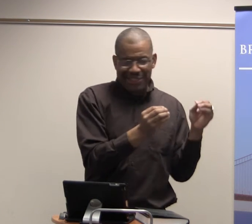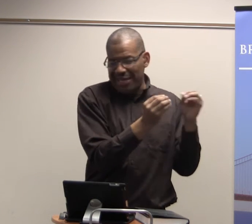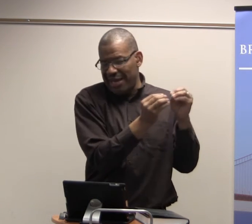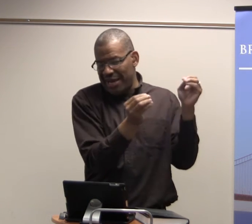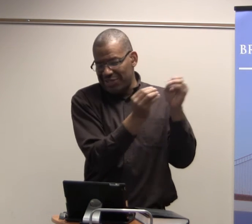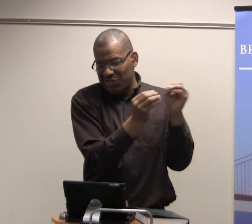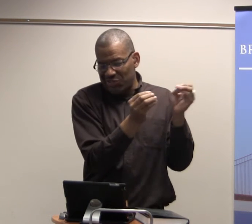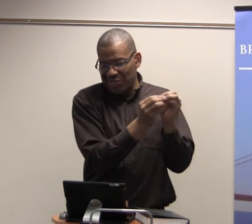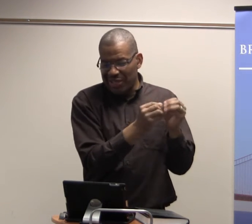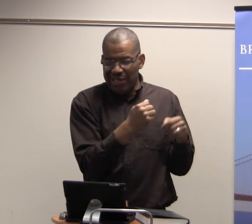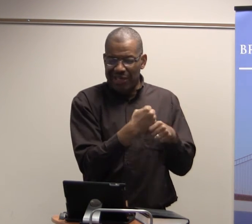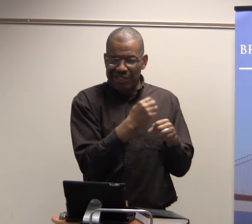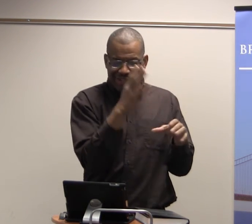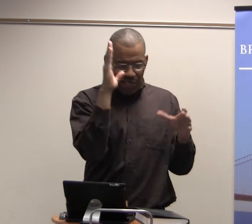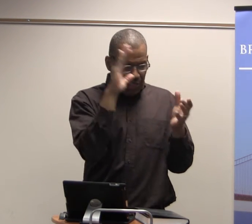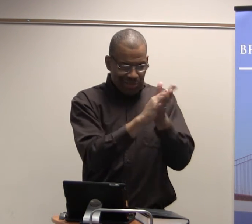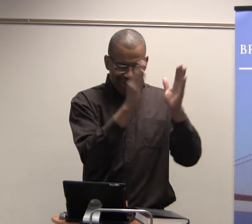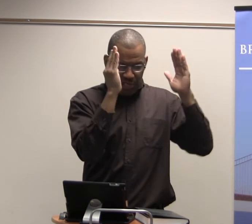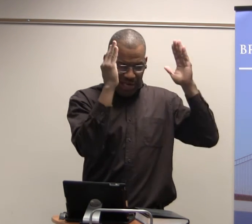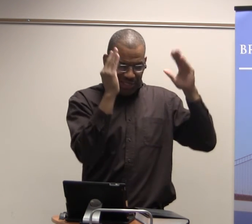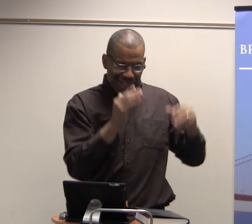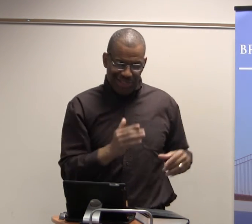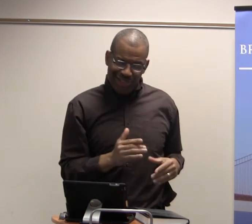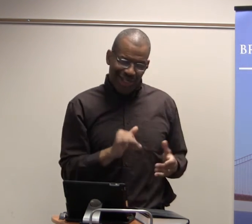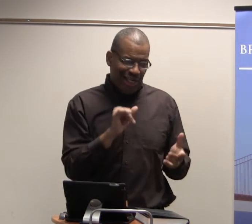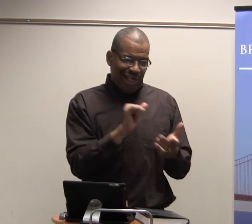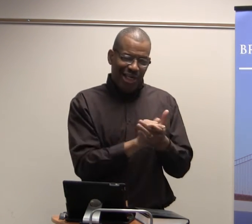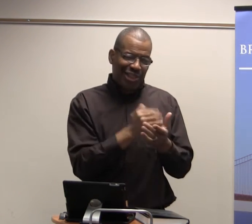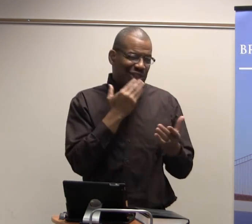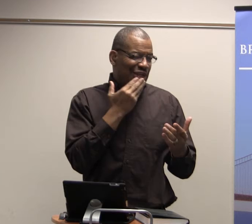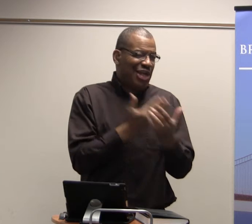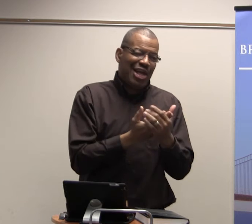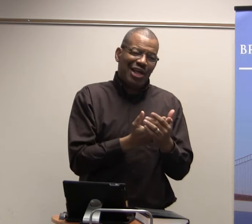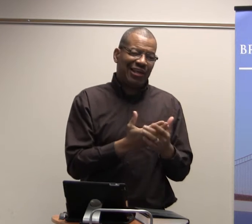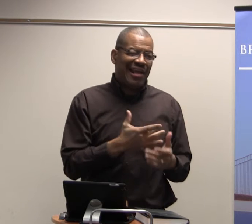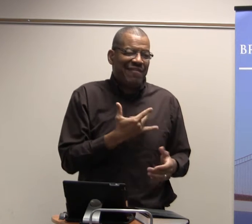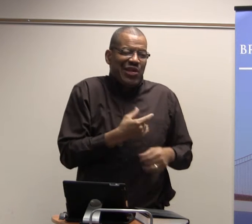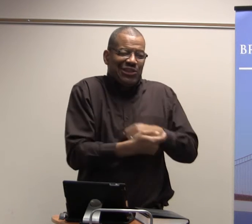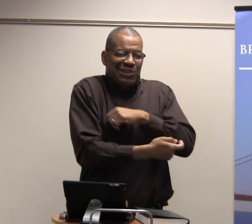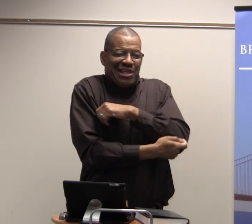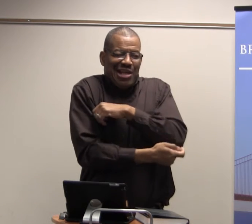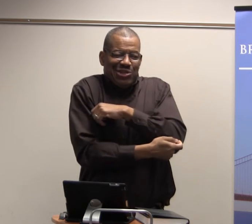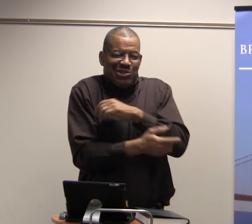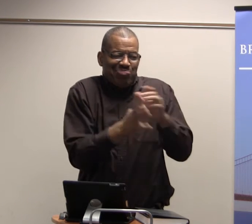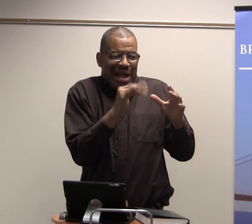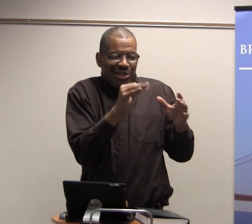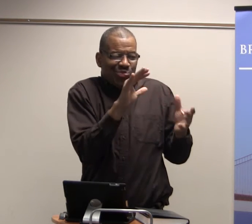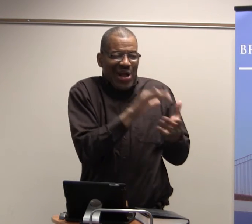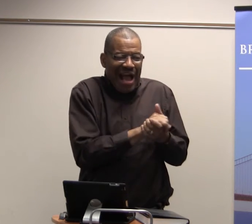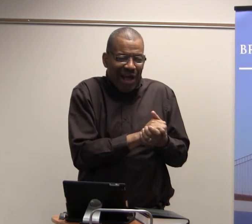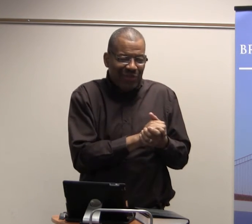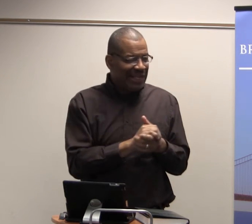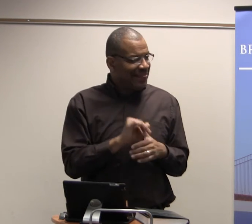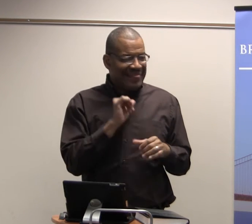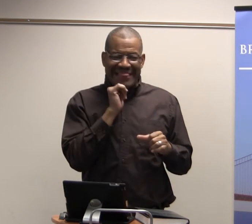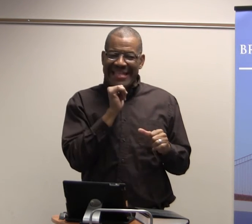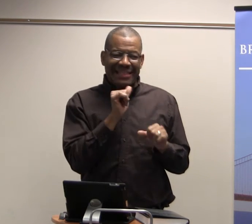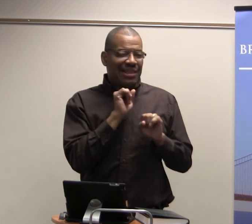the kids, and get the husband attention, it's good. He feels attention by his wife.